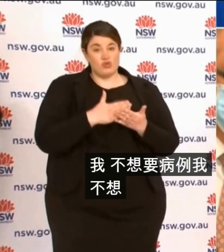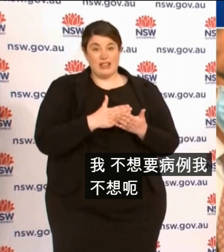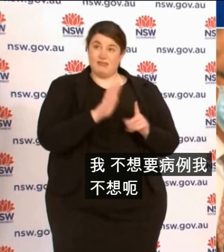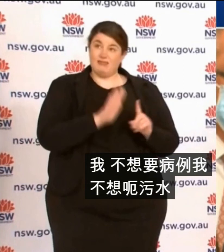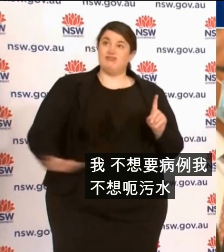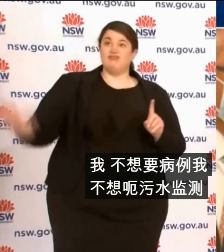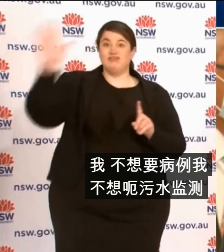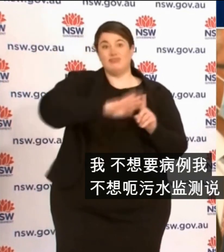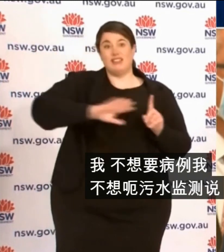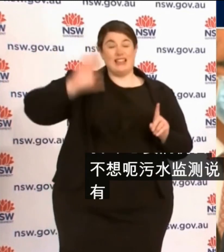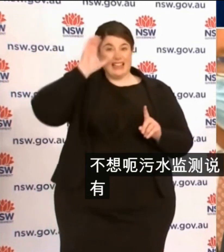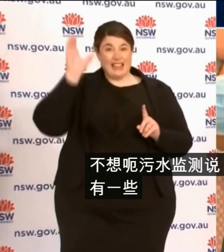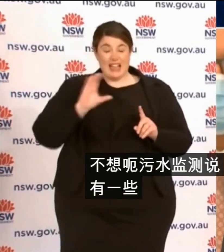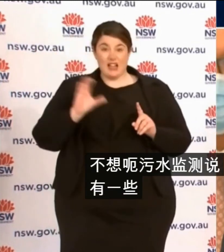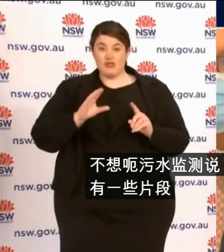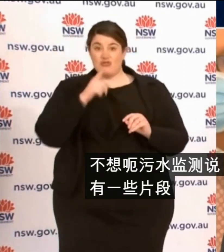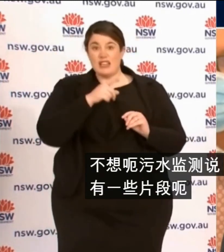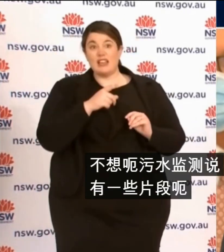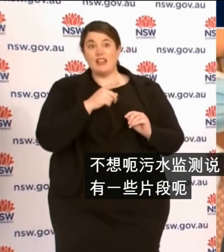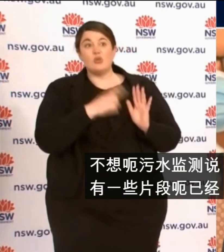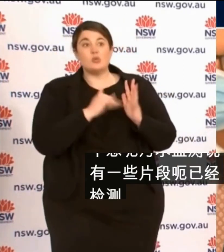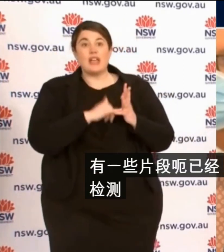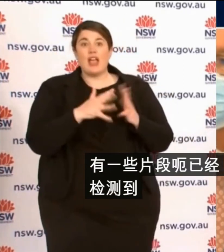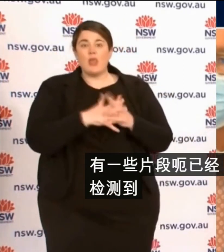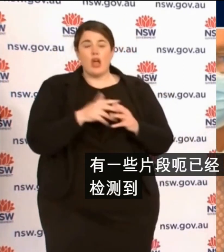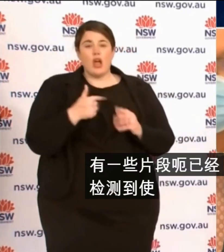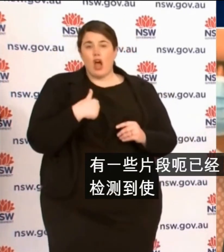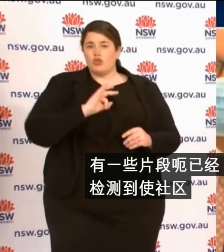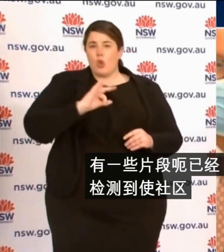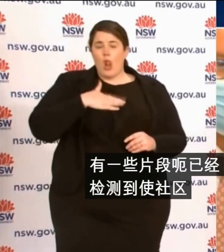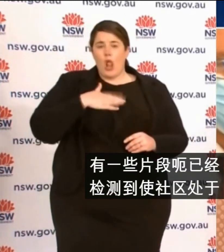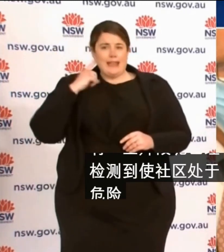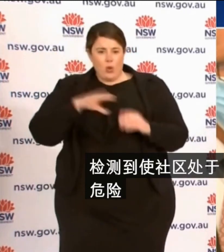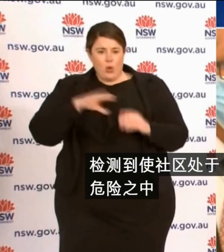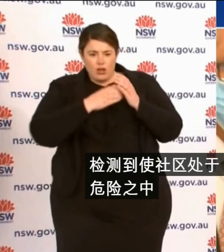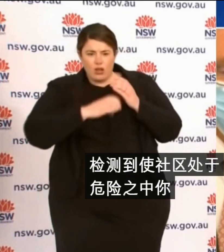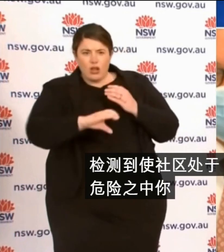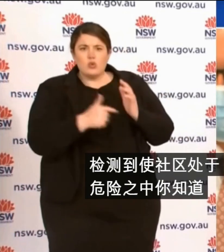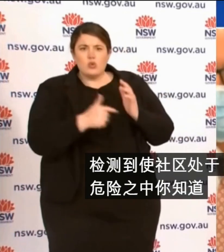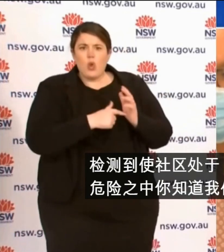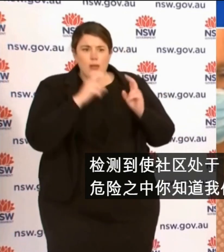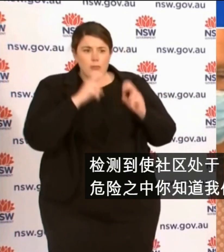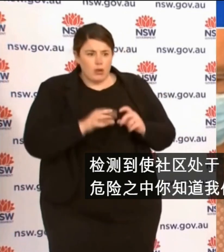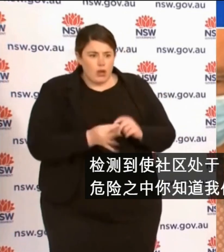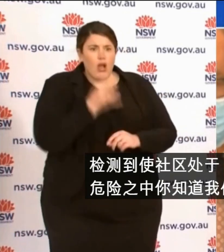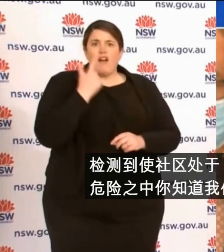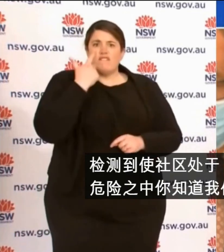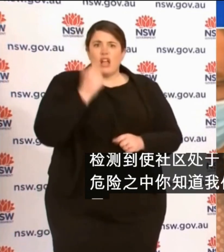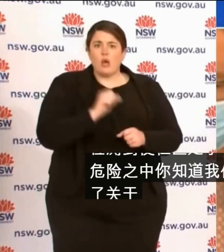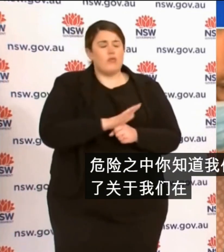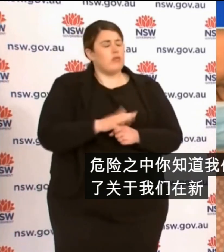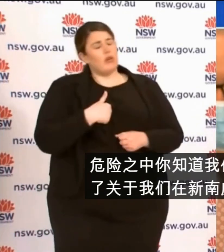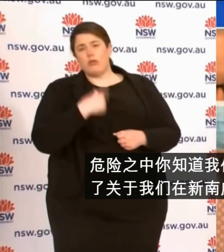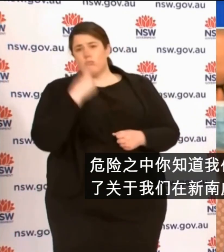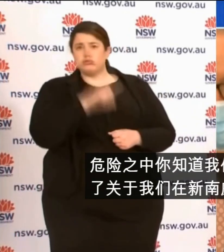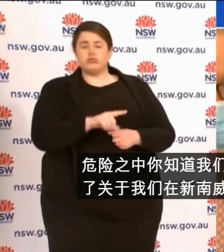want sewage surveillance to say there are fragments that have been detected that are putting a community at risk. You know, you all have raised